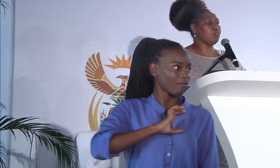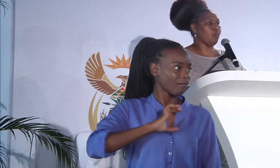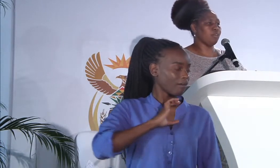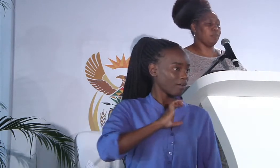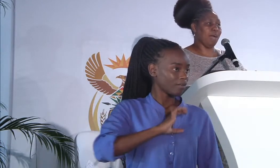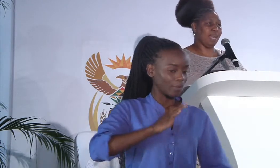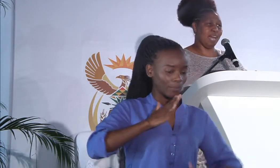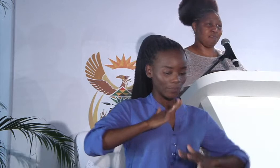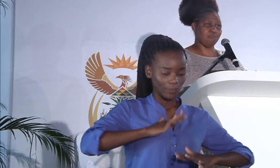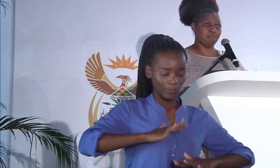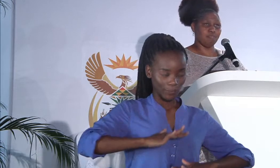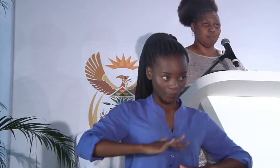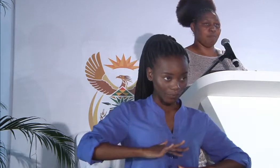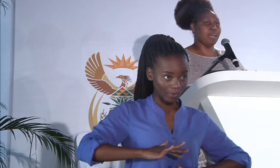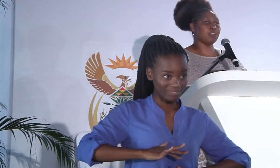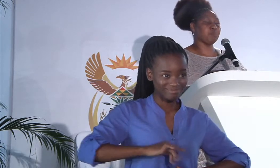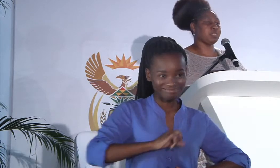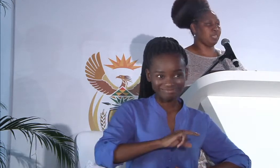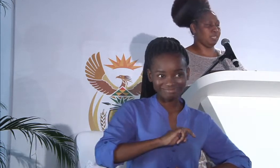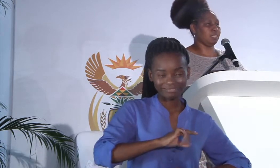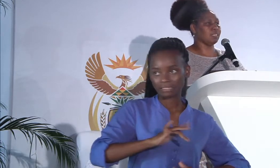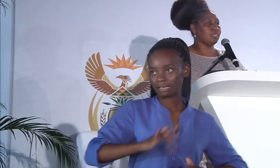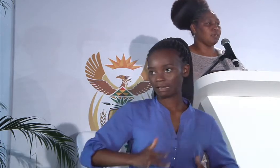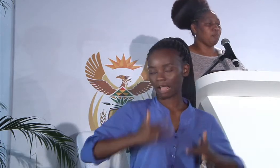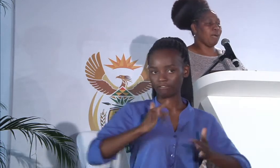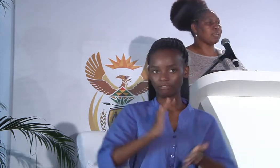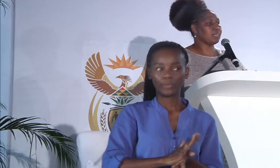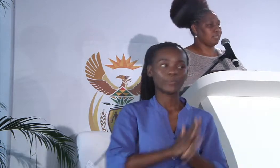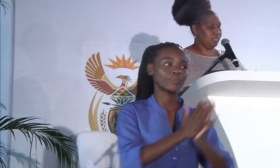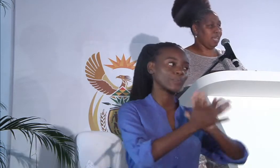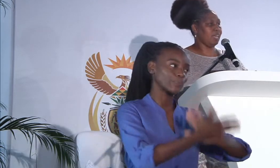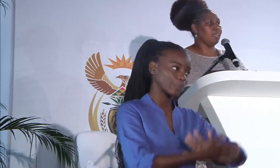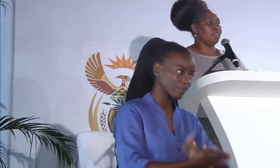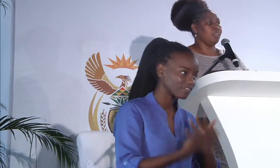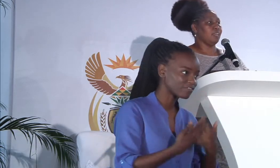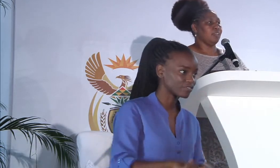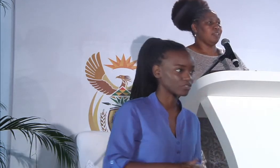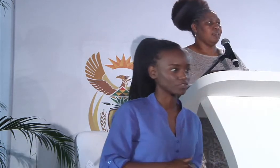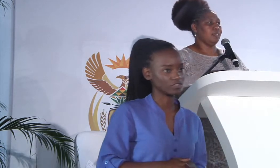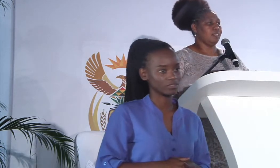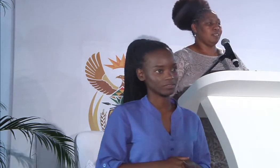not only my life, my reputation, my career.